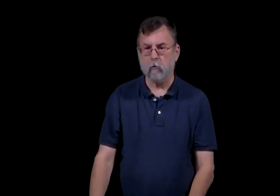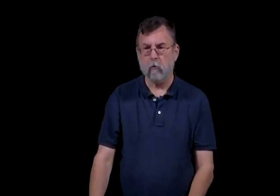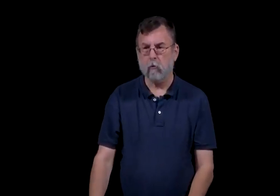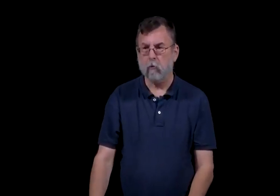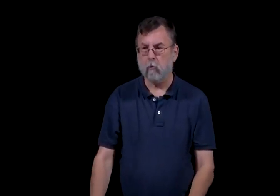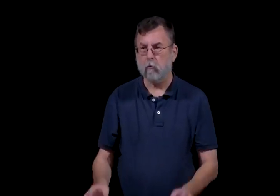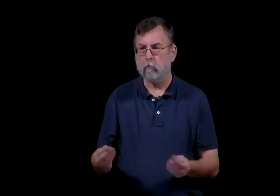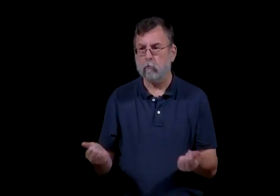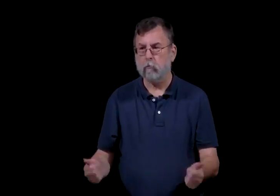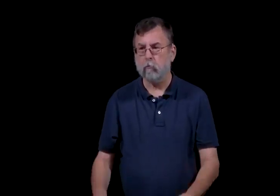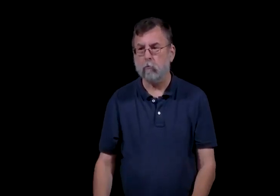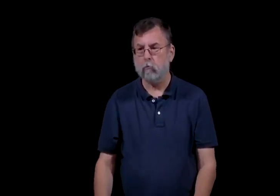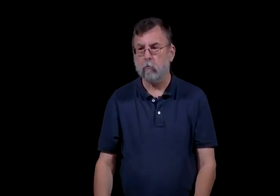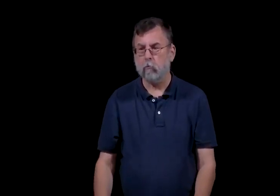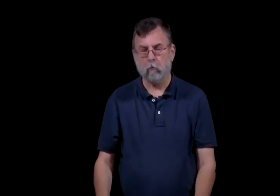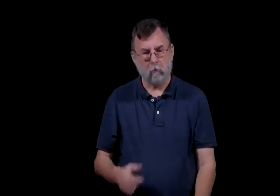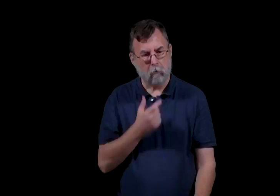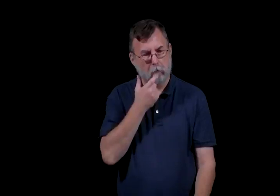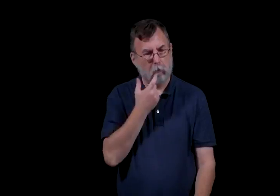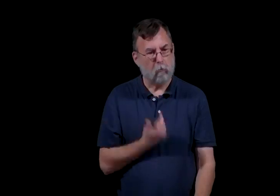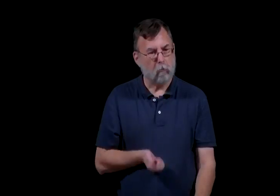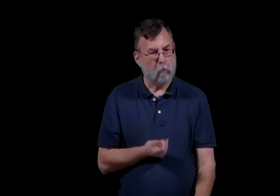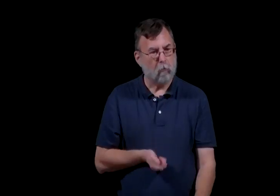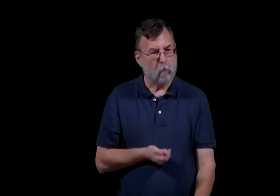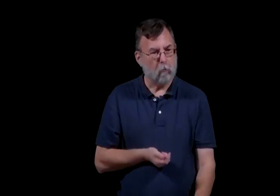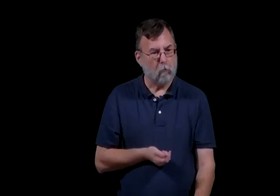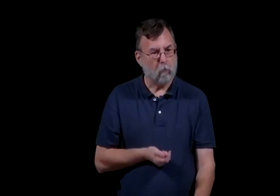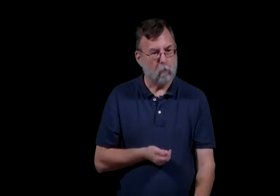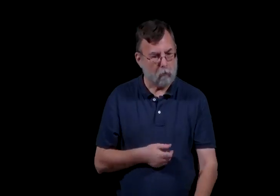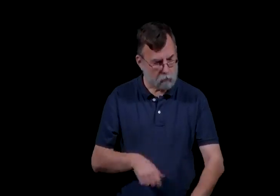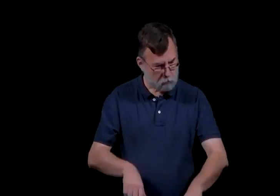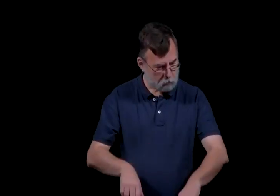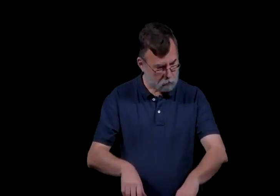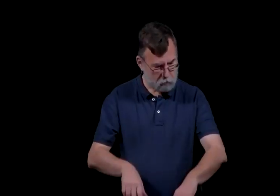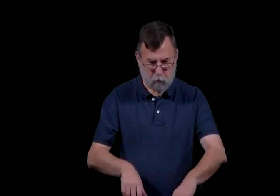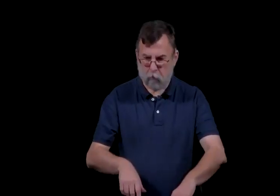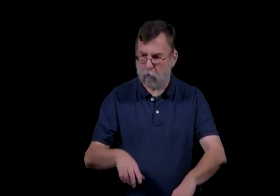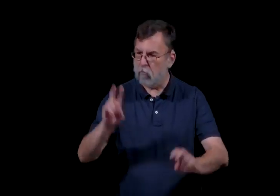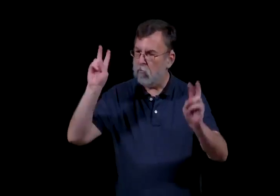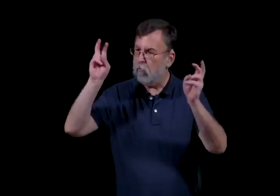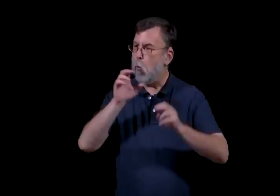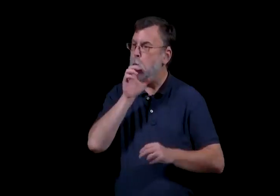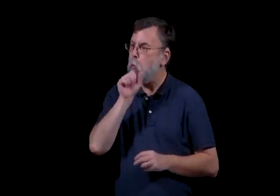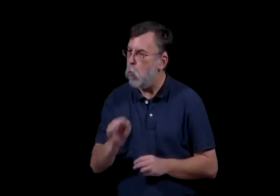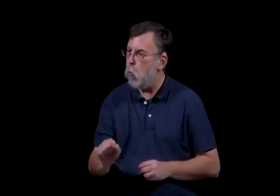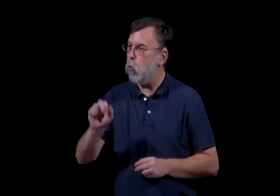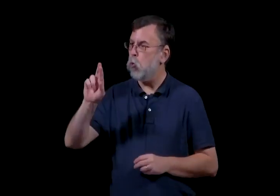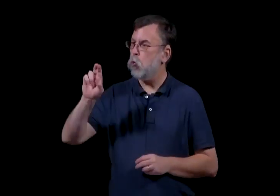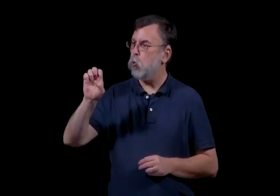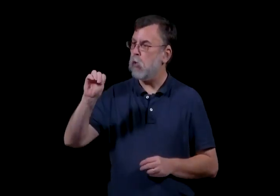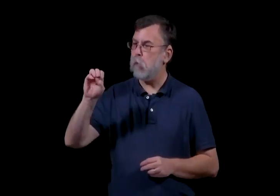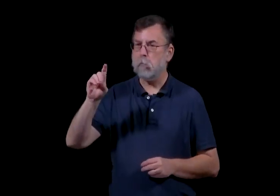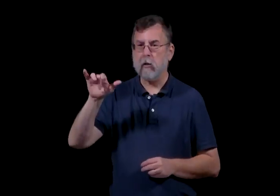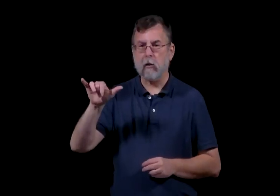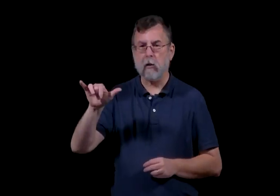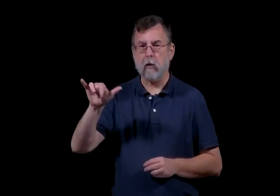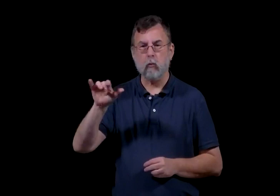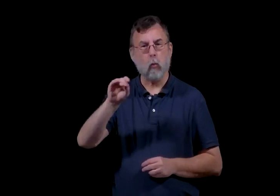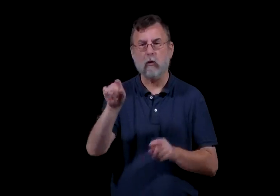And guess what happened? It went away. I was just shocked. All the bites. That's